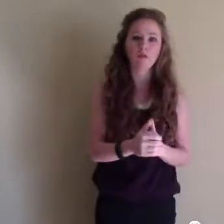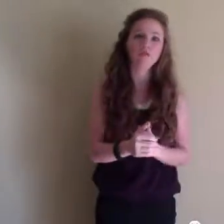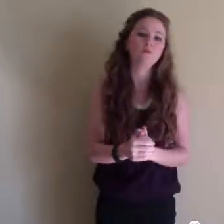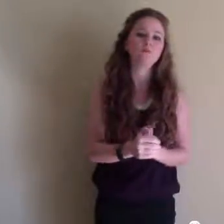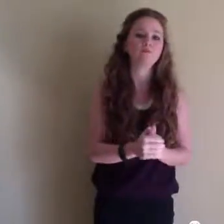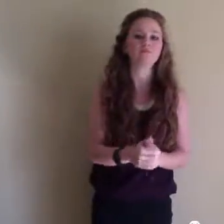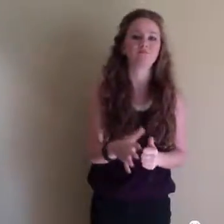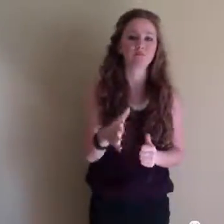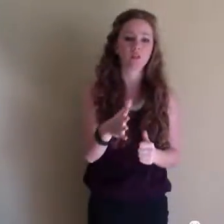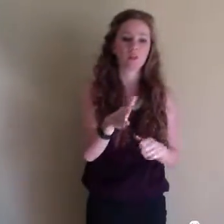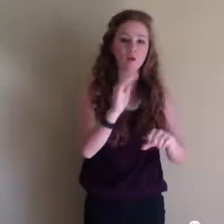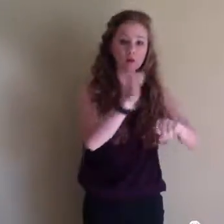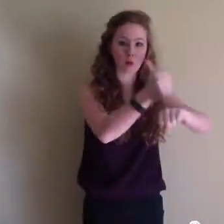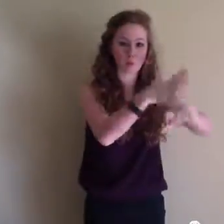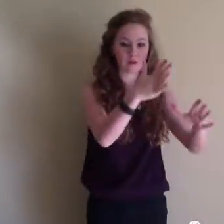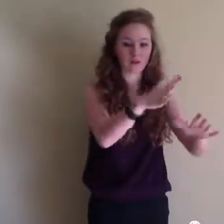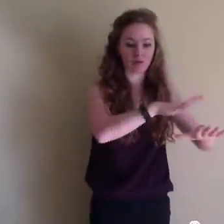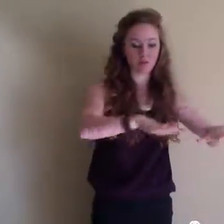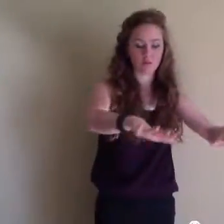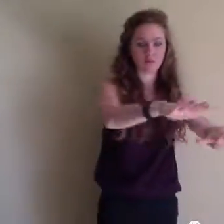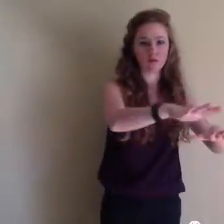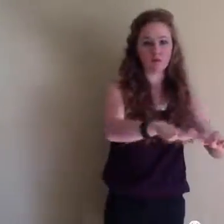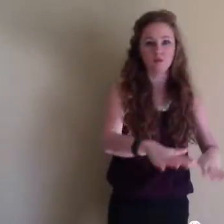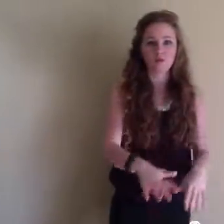punish the colonists